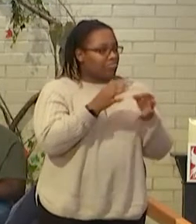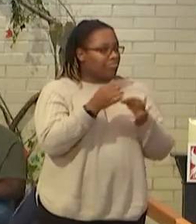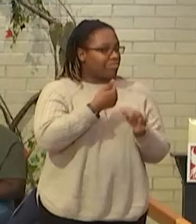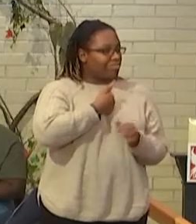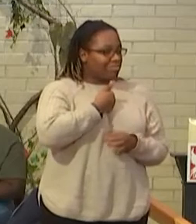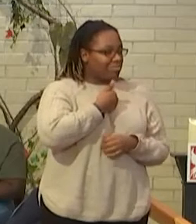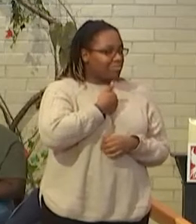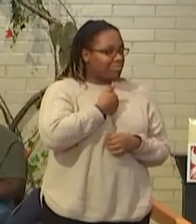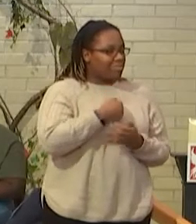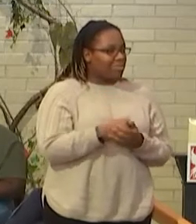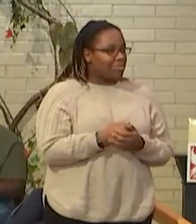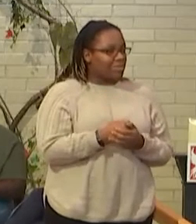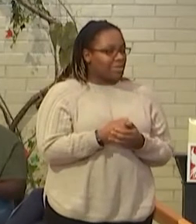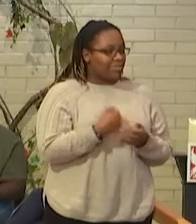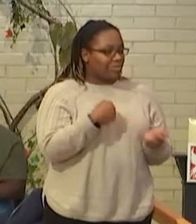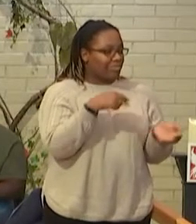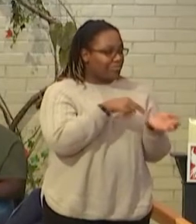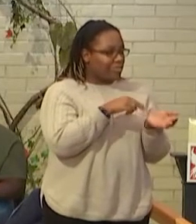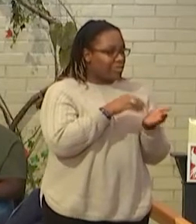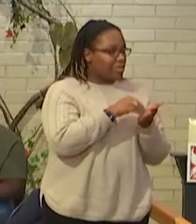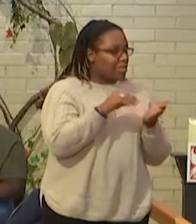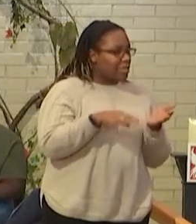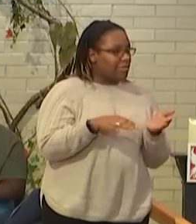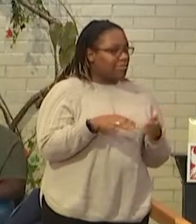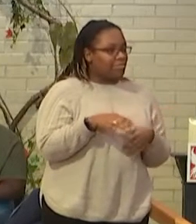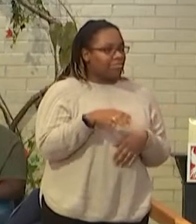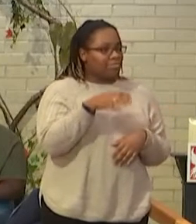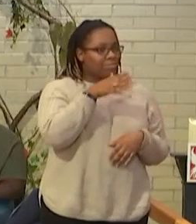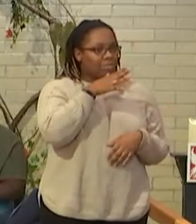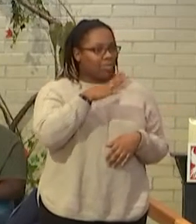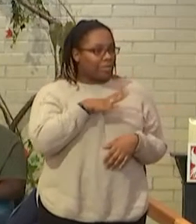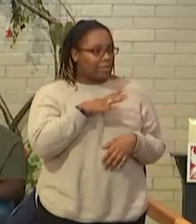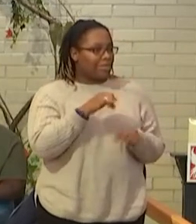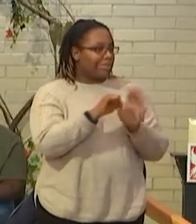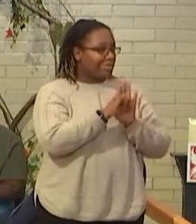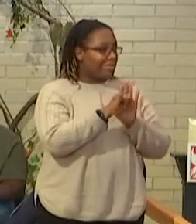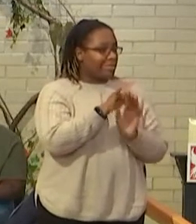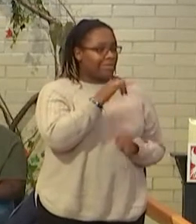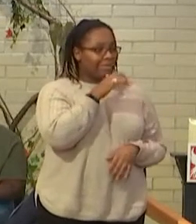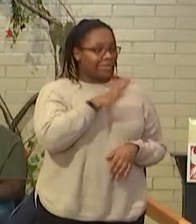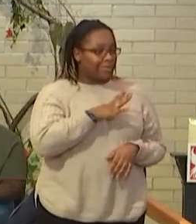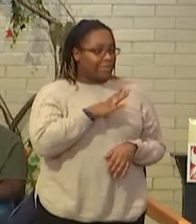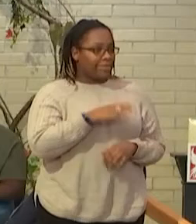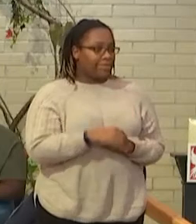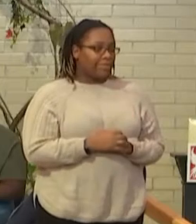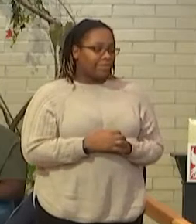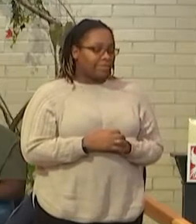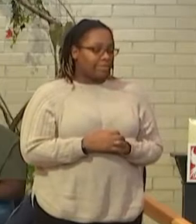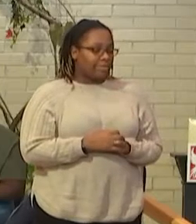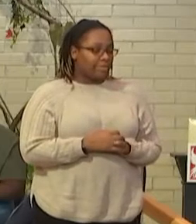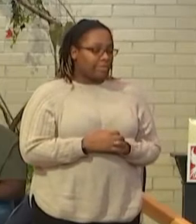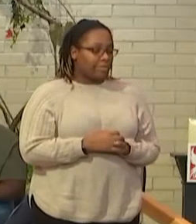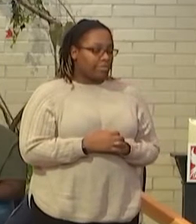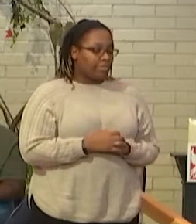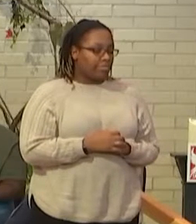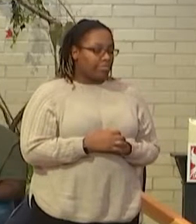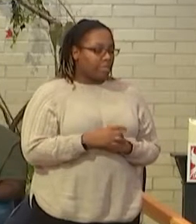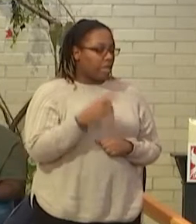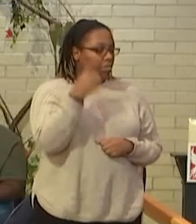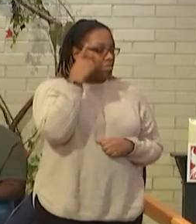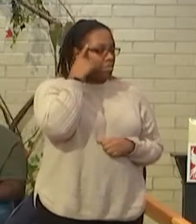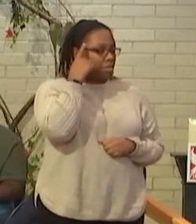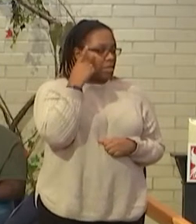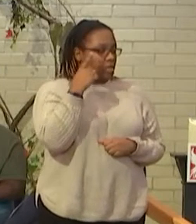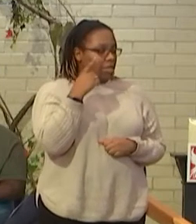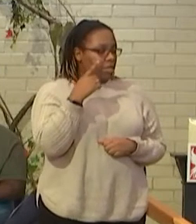always. Like, I always say that I'm a nursing student, I'm a female, I identify as a female, I'm Oregonian. I don't think that just being